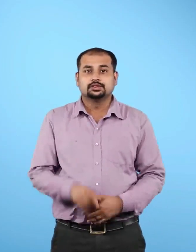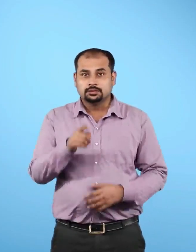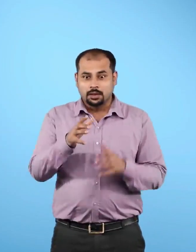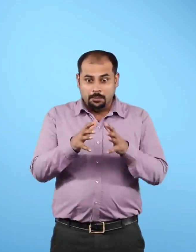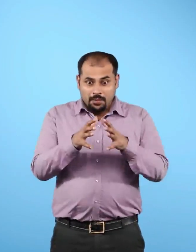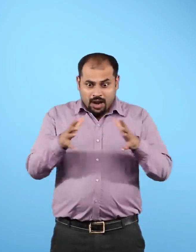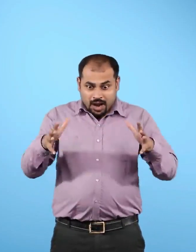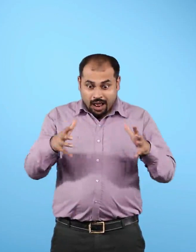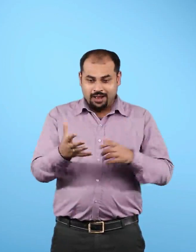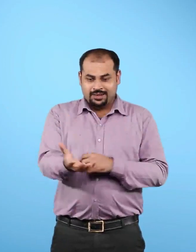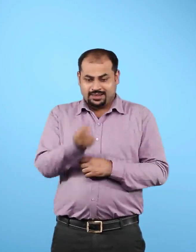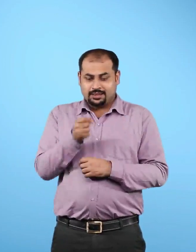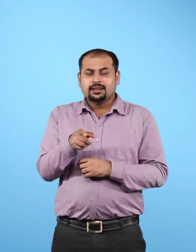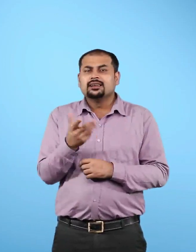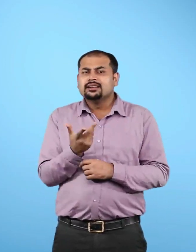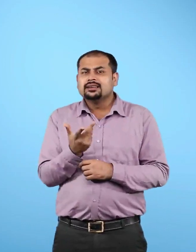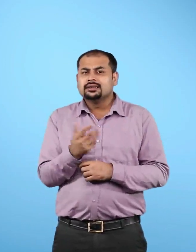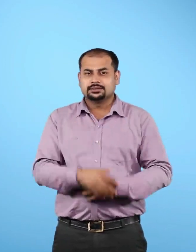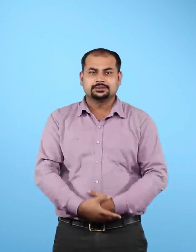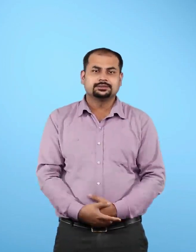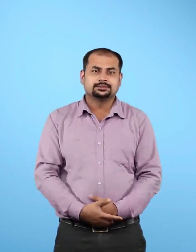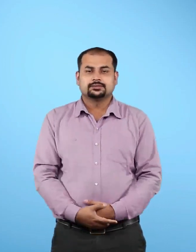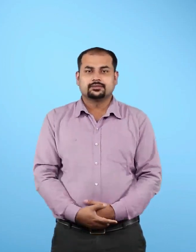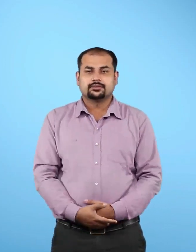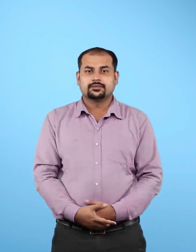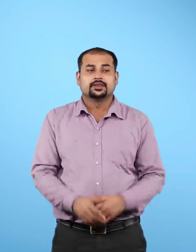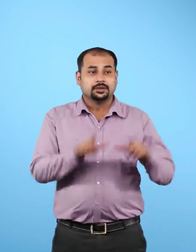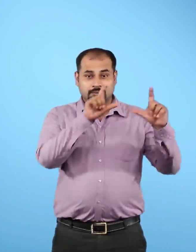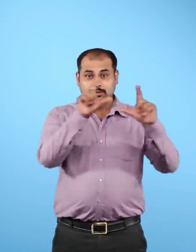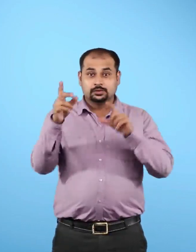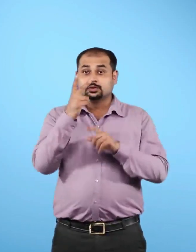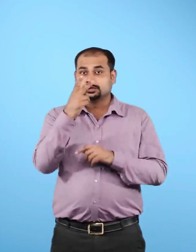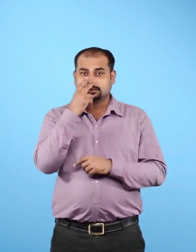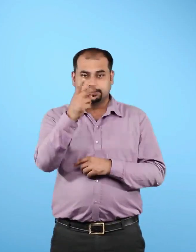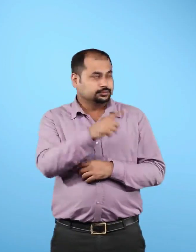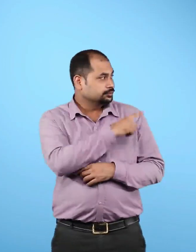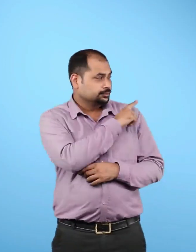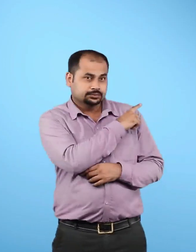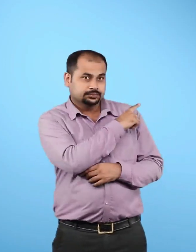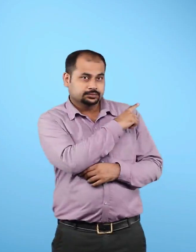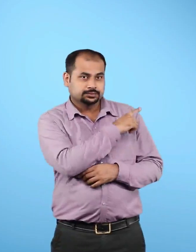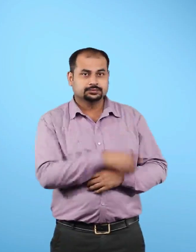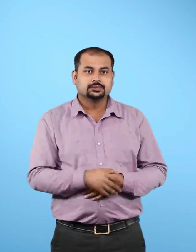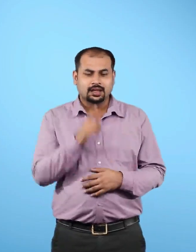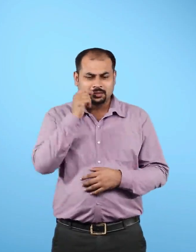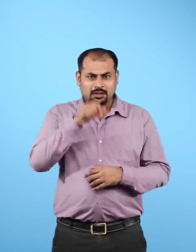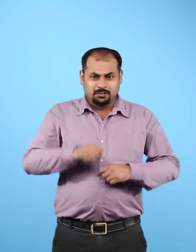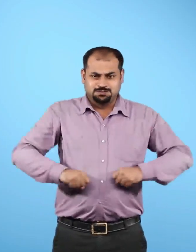How big can you get? We have 2 pictures of sumo